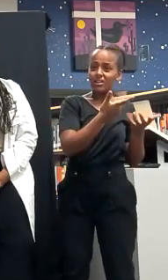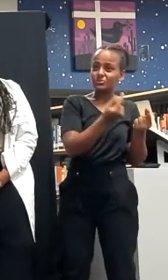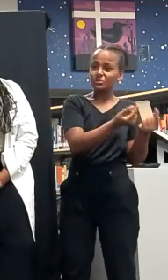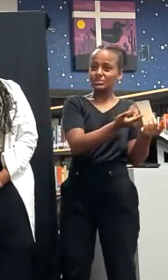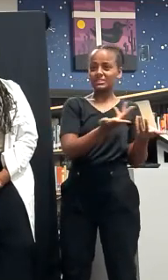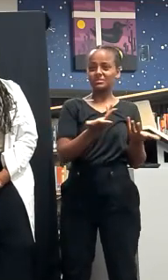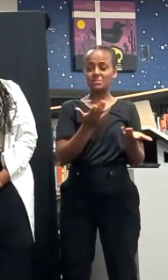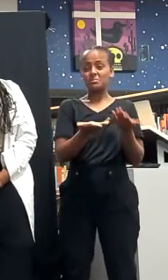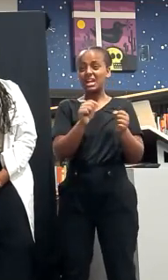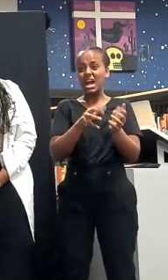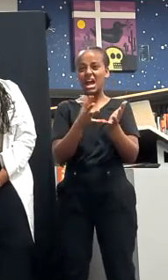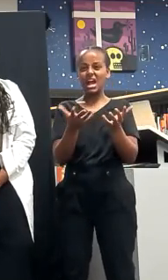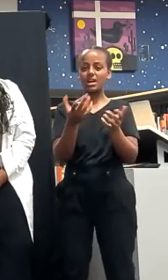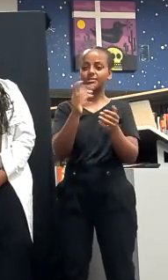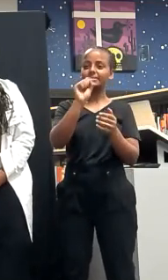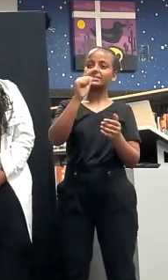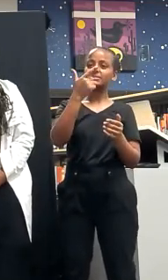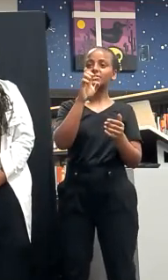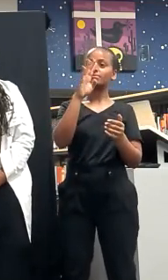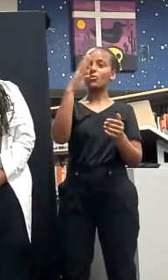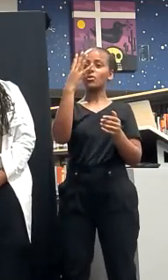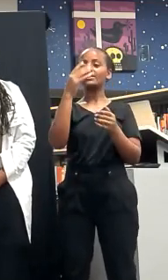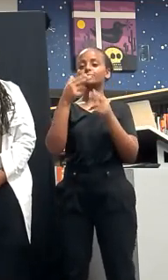puts the health further at risk.